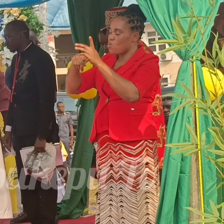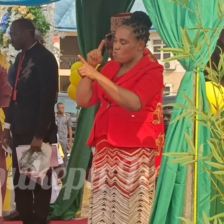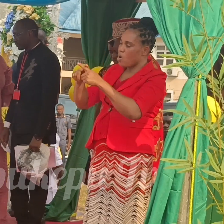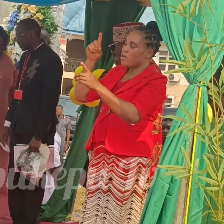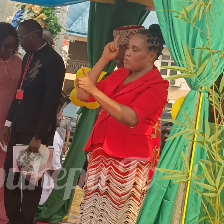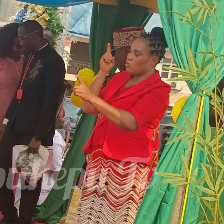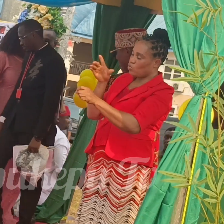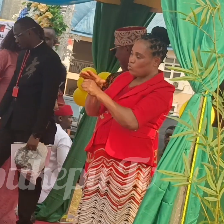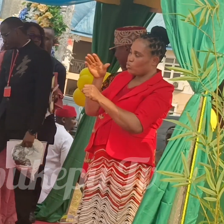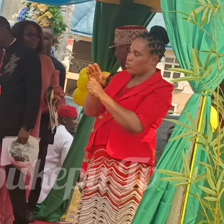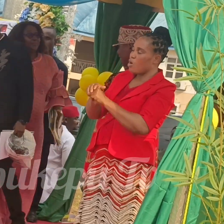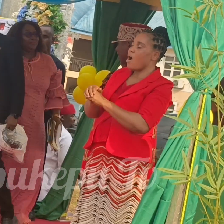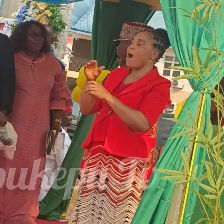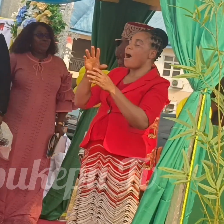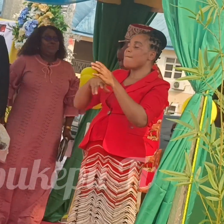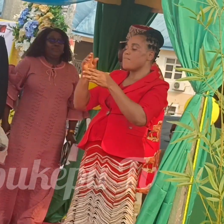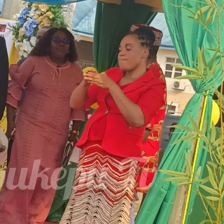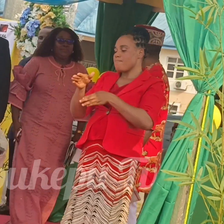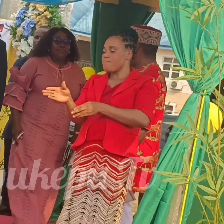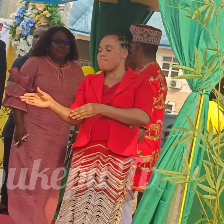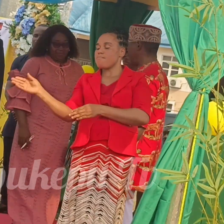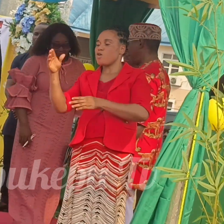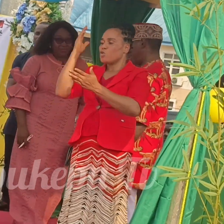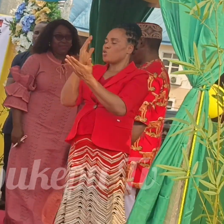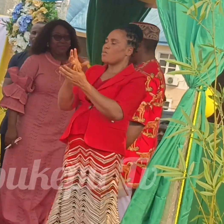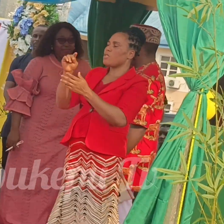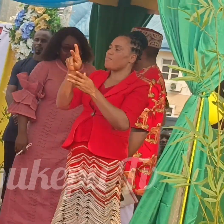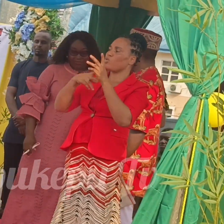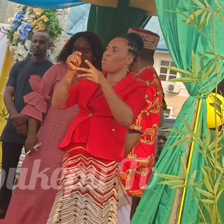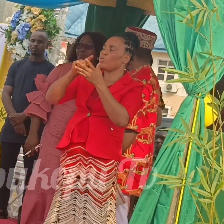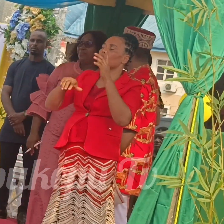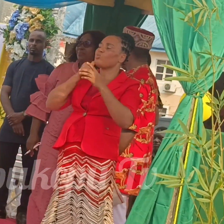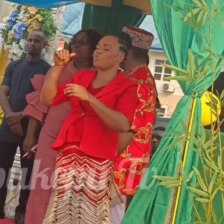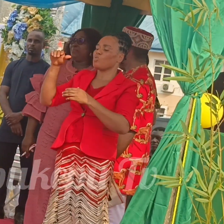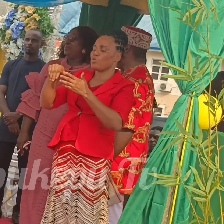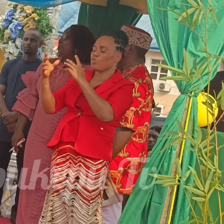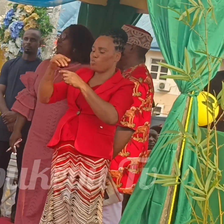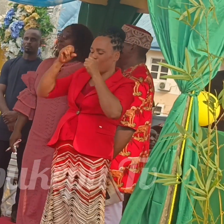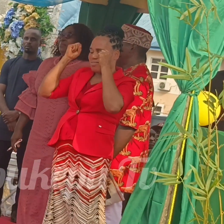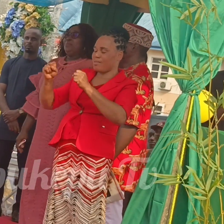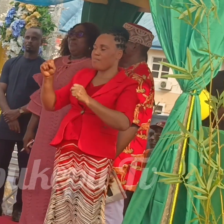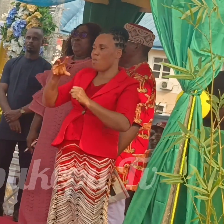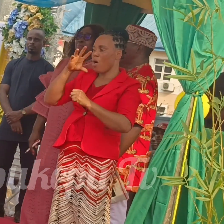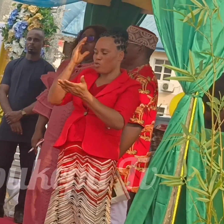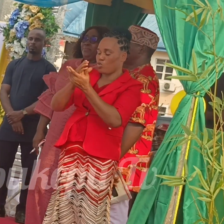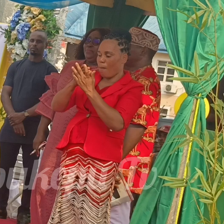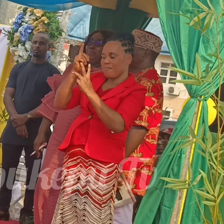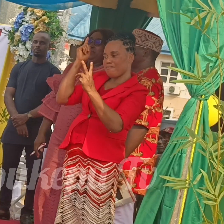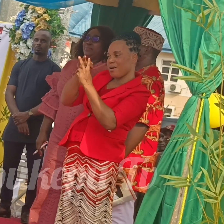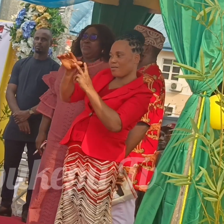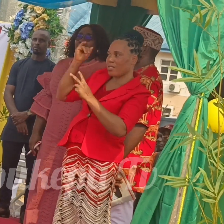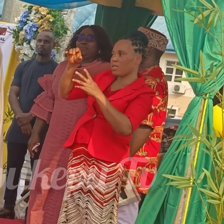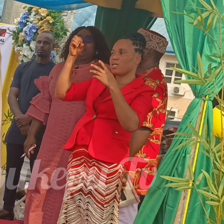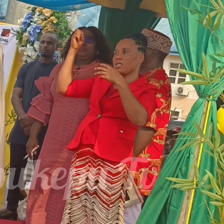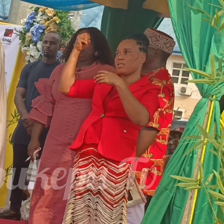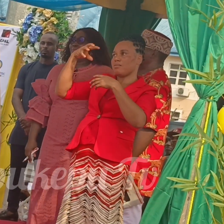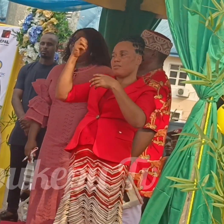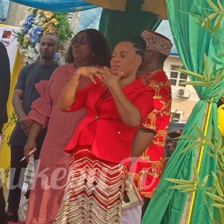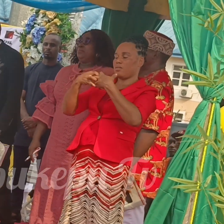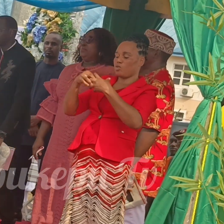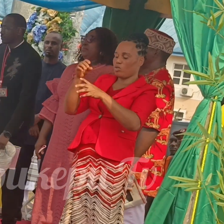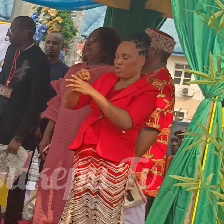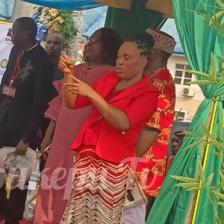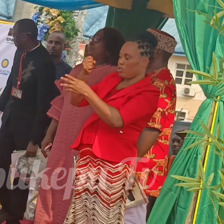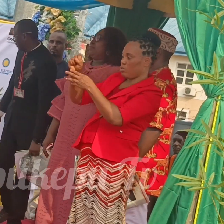Avoid meter bypassing. Stop the practice of what is known as hooking to steal power. Stop attacking electricity